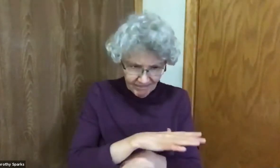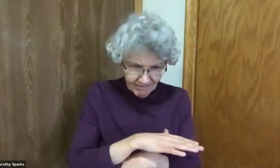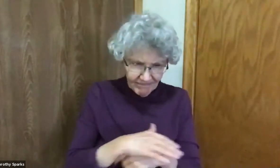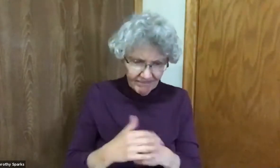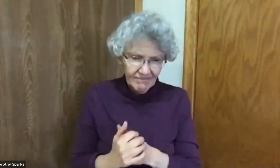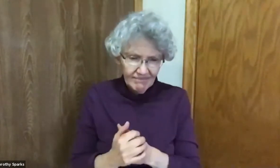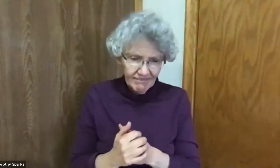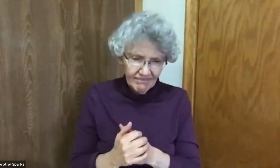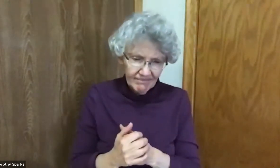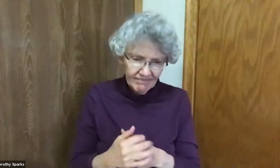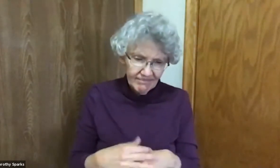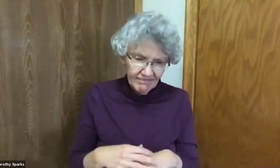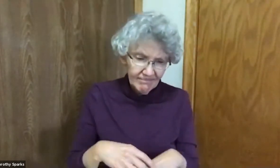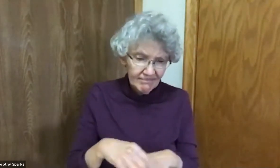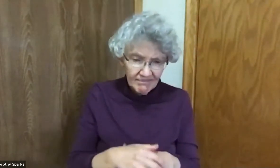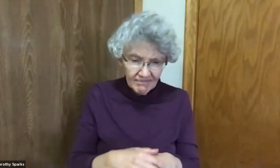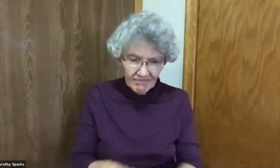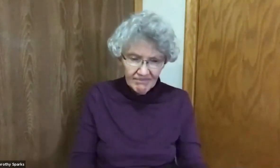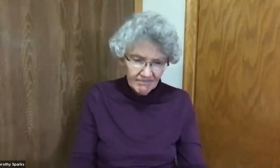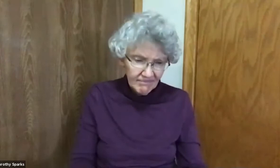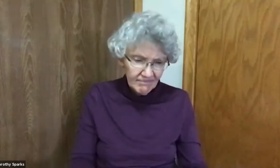And joyous praise.